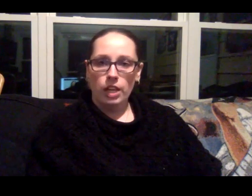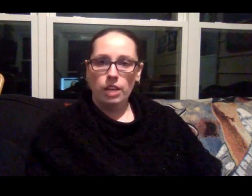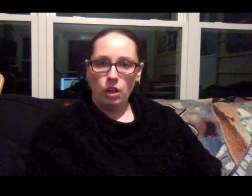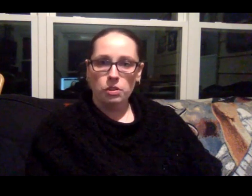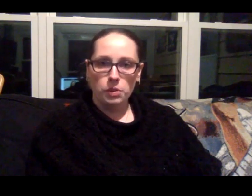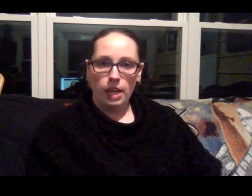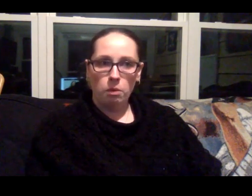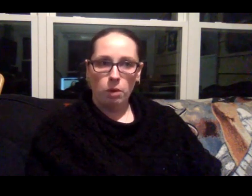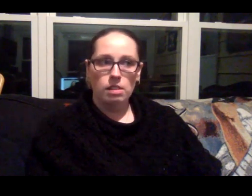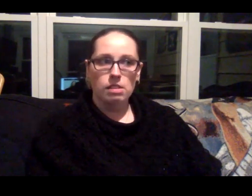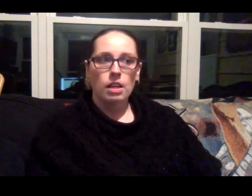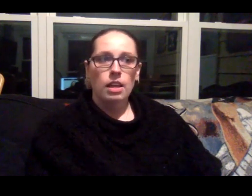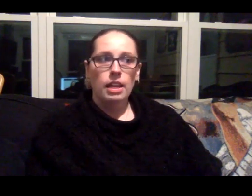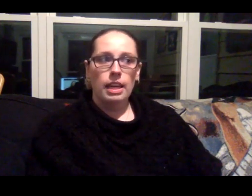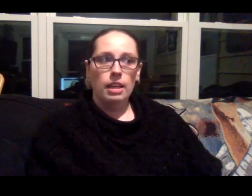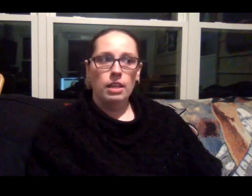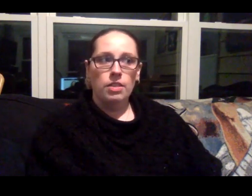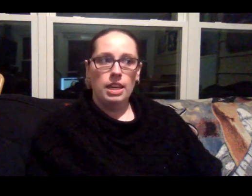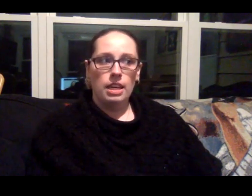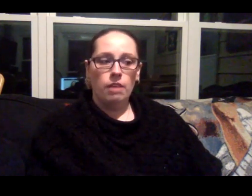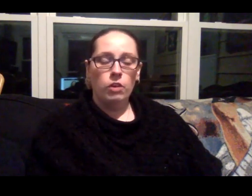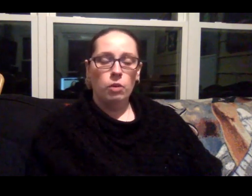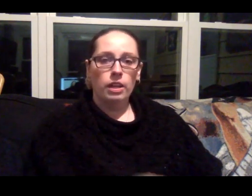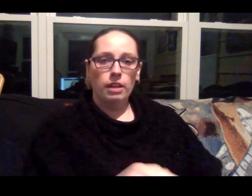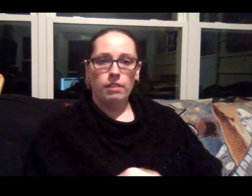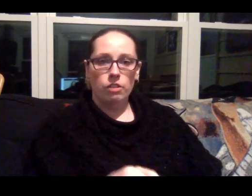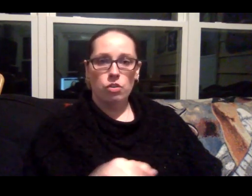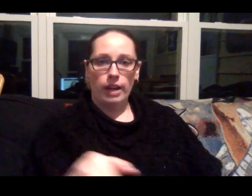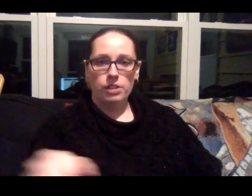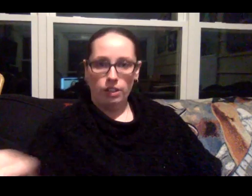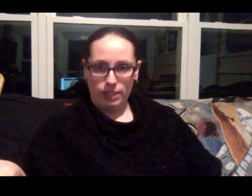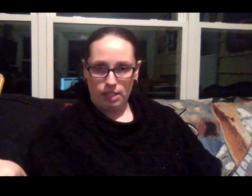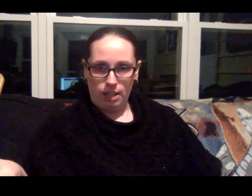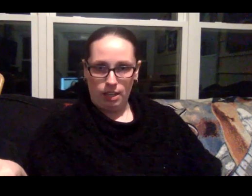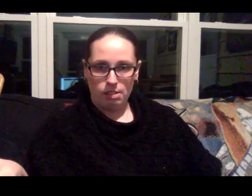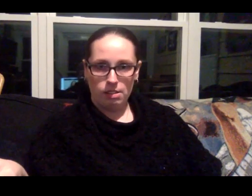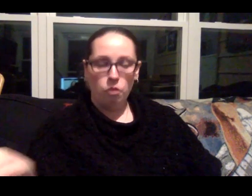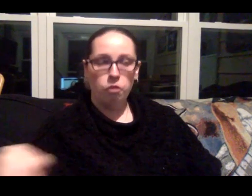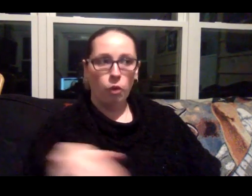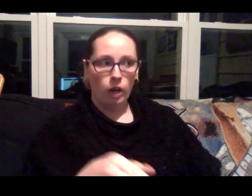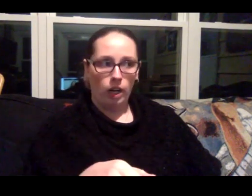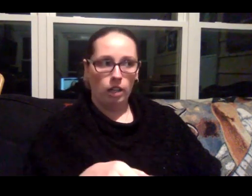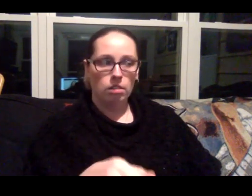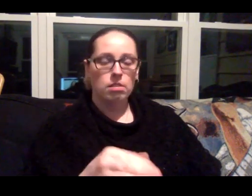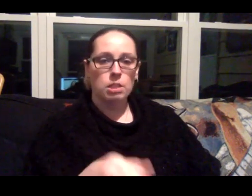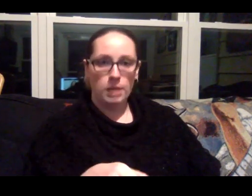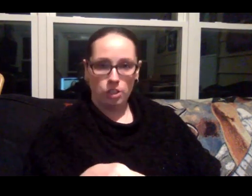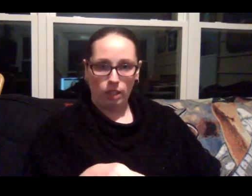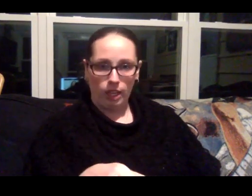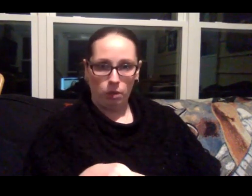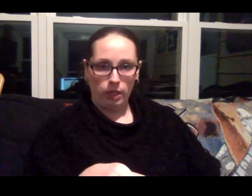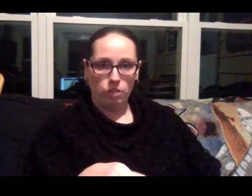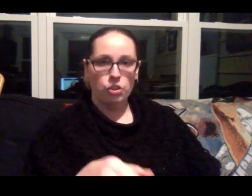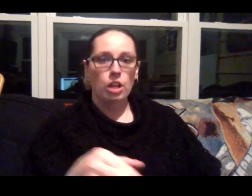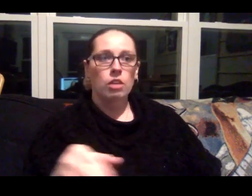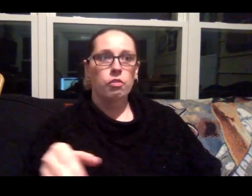of education also said was the, if you were giving direct services for speech and